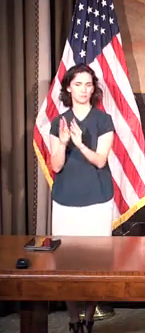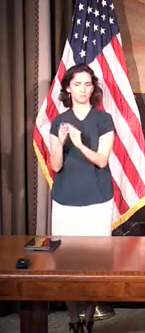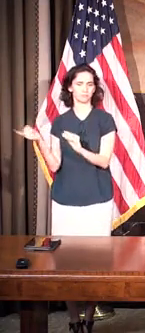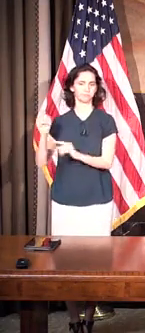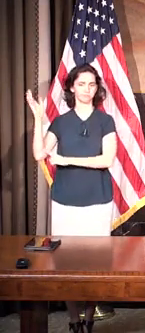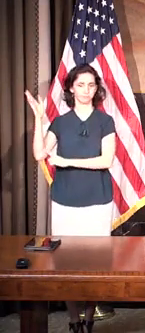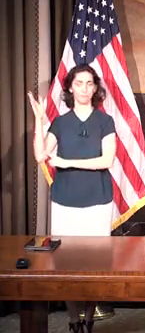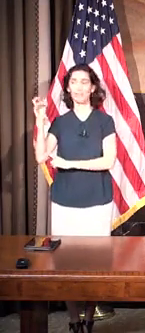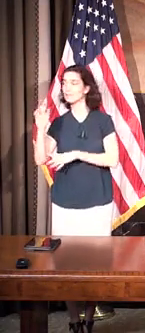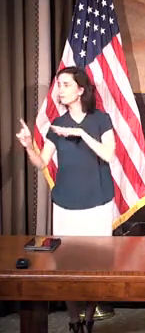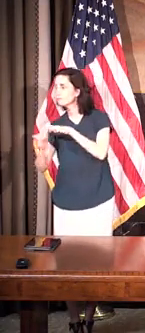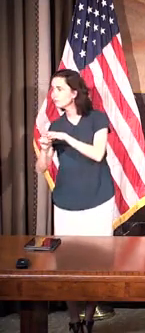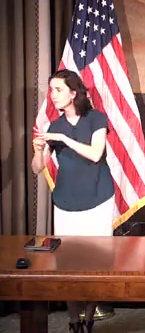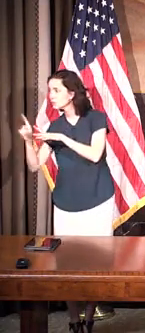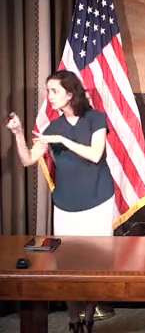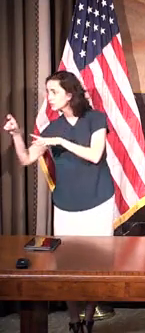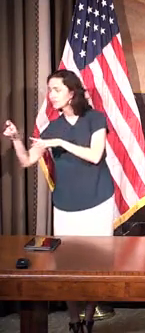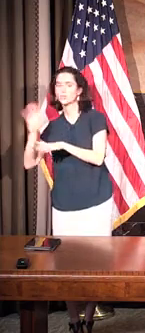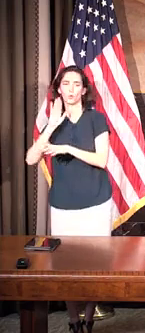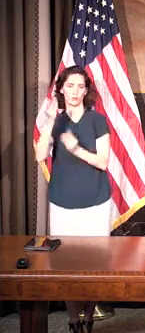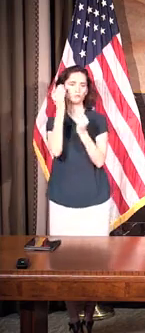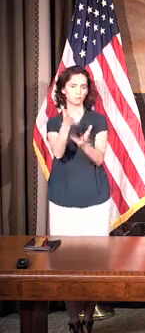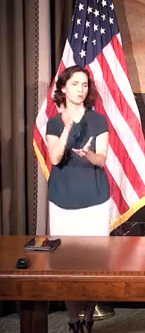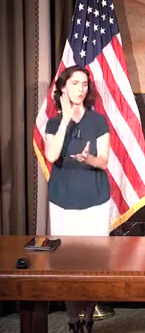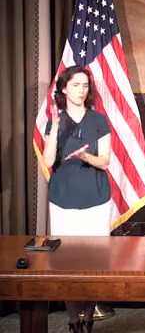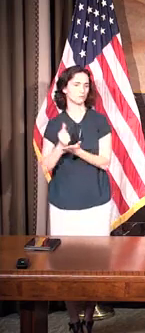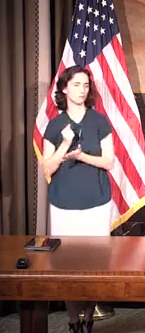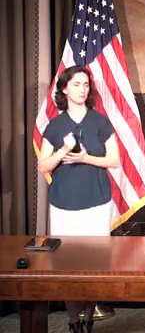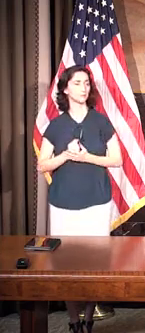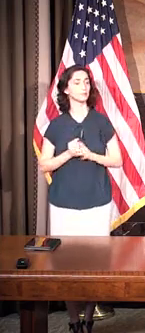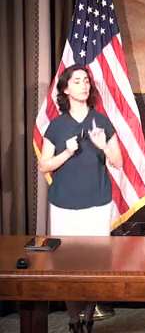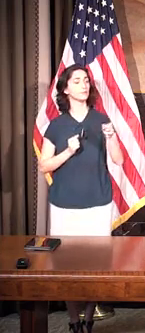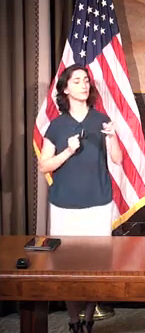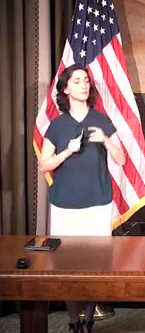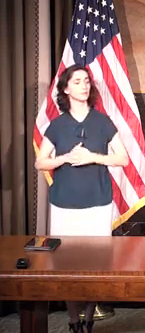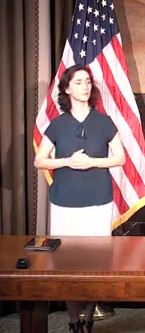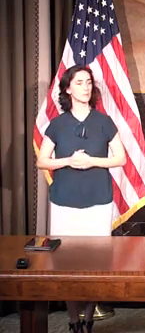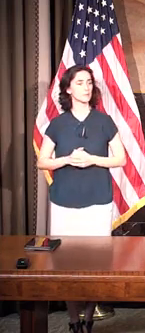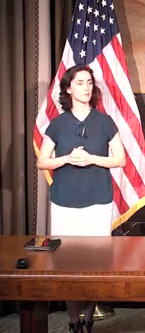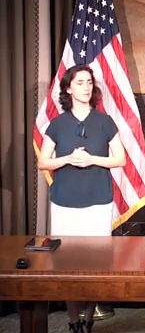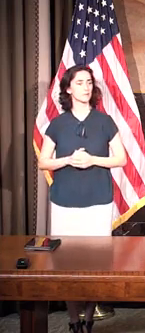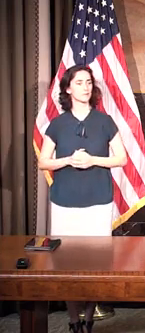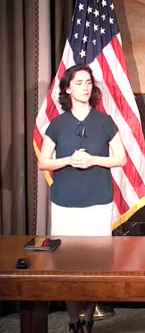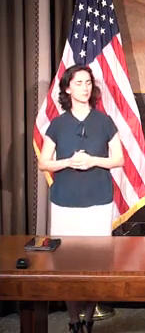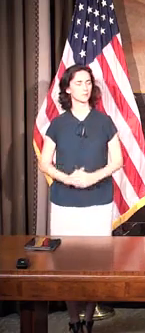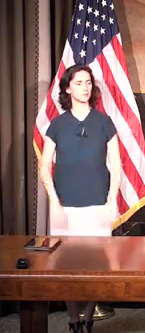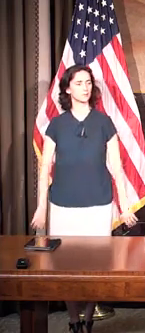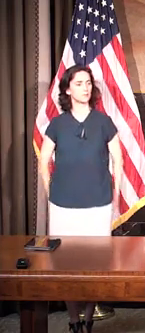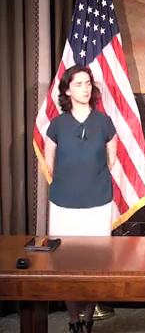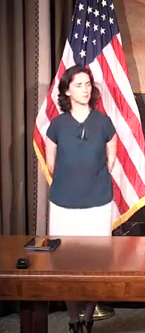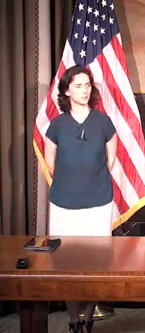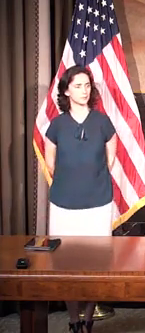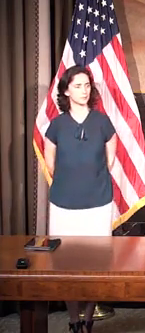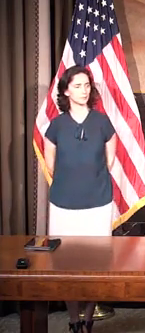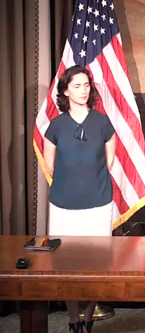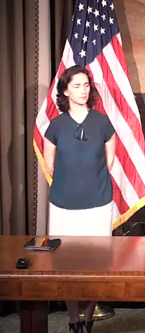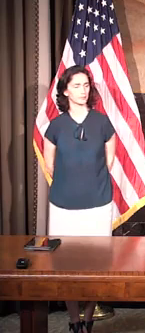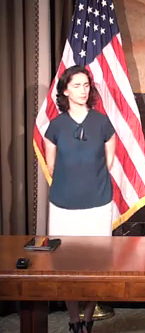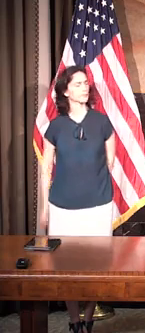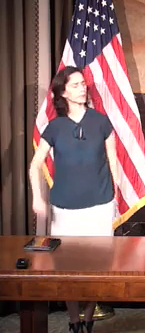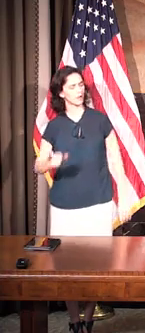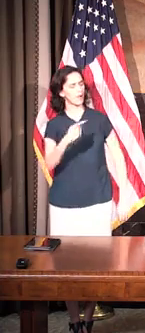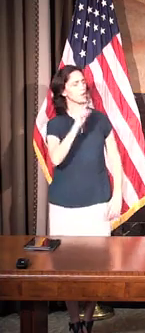we certainly will do that. Yes, sir. Governor, when you originally opened bars in the